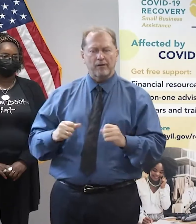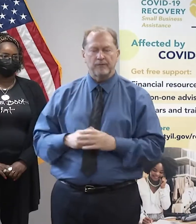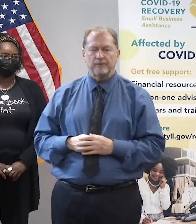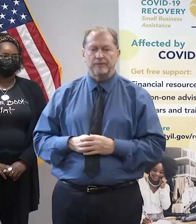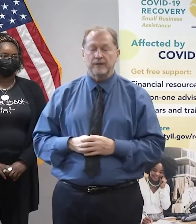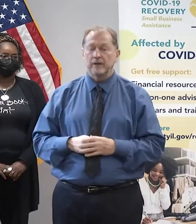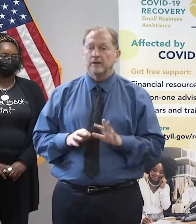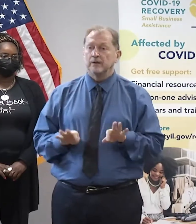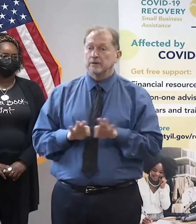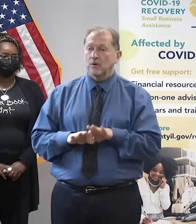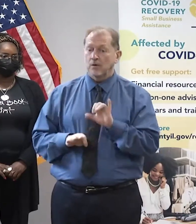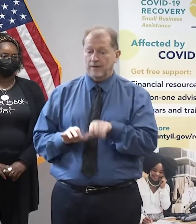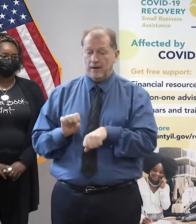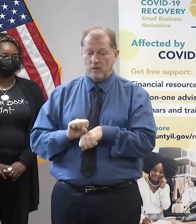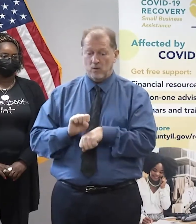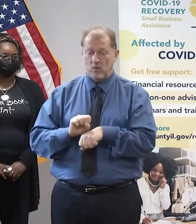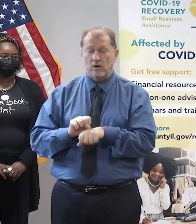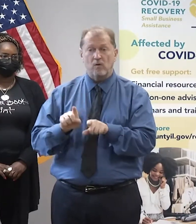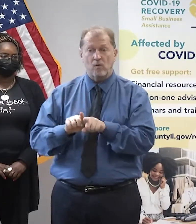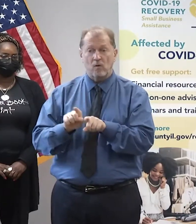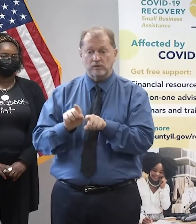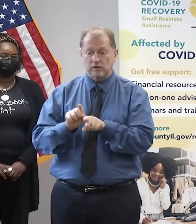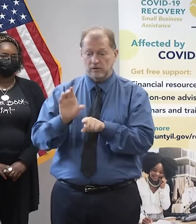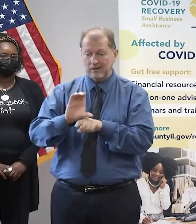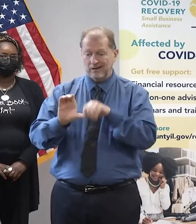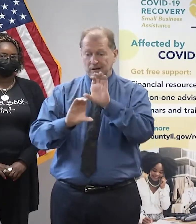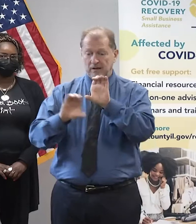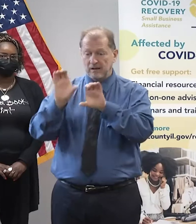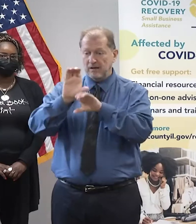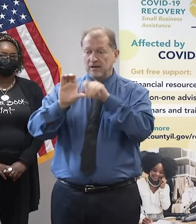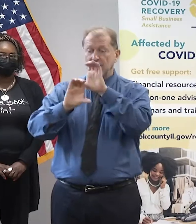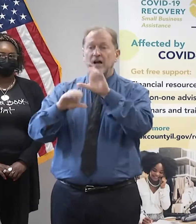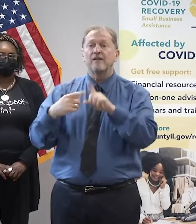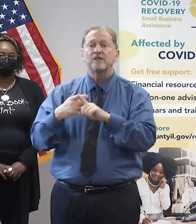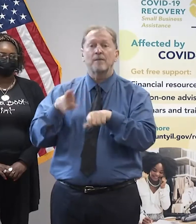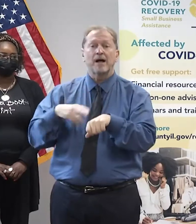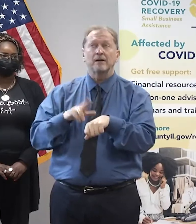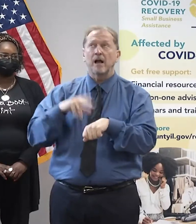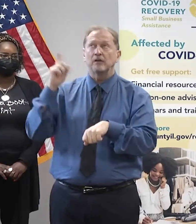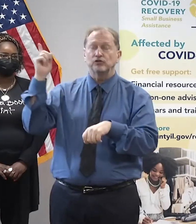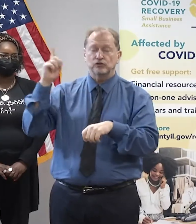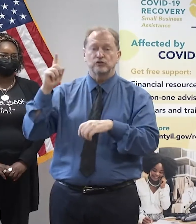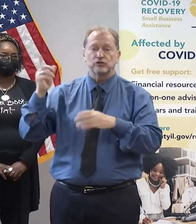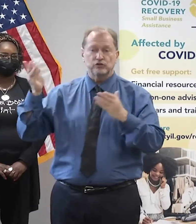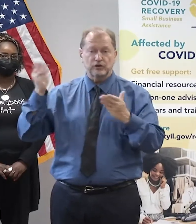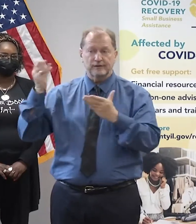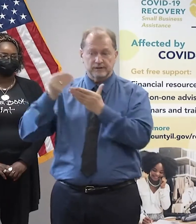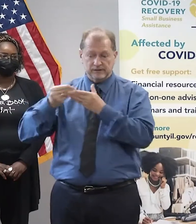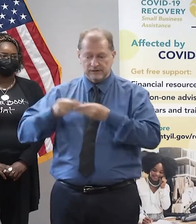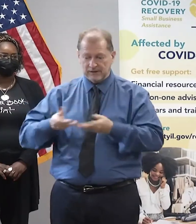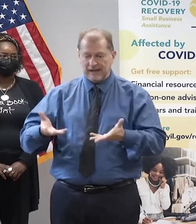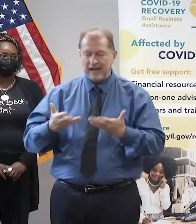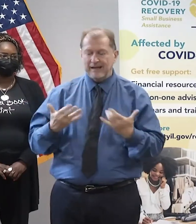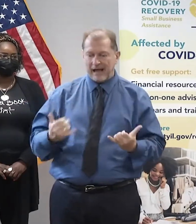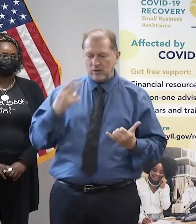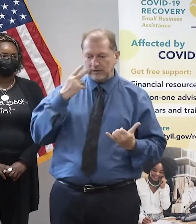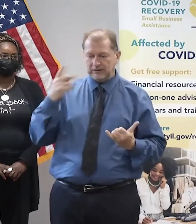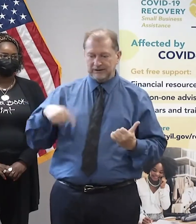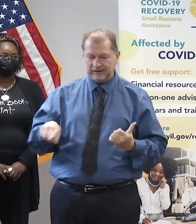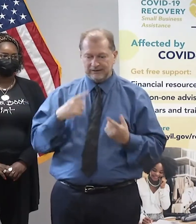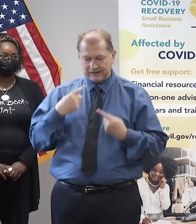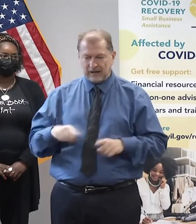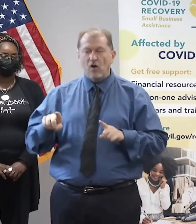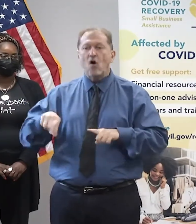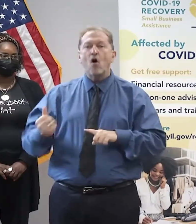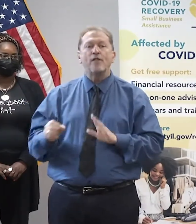work also builds on prior national best practices and now serves as an exemplary model across the